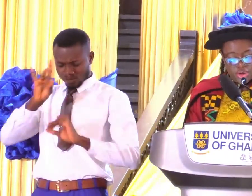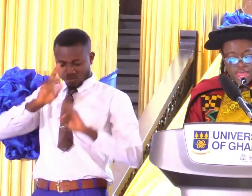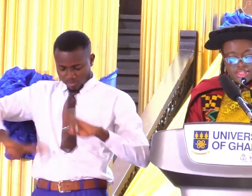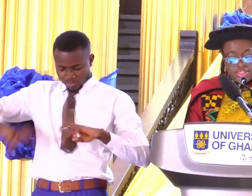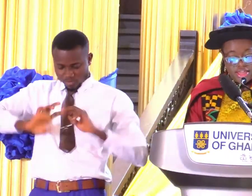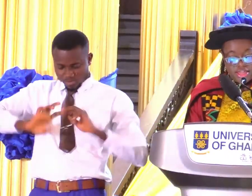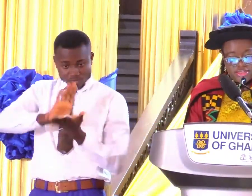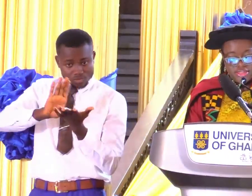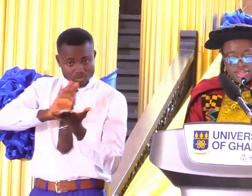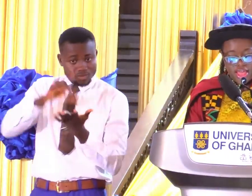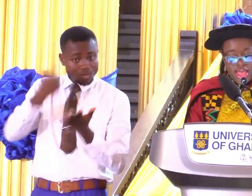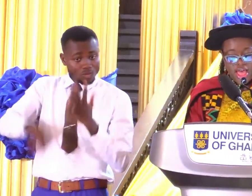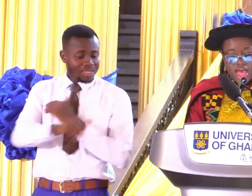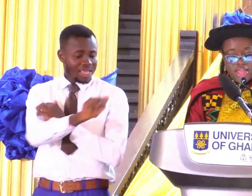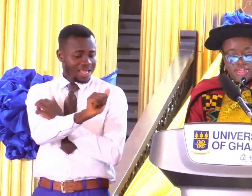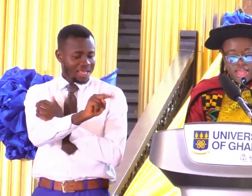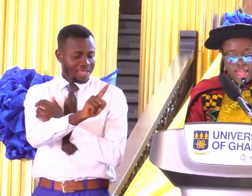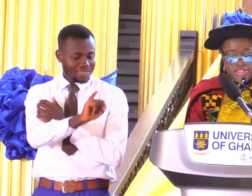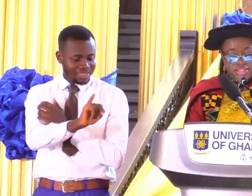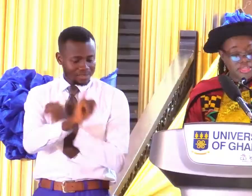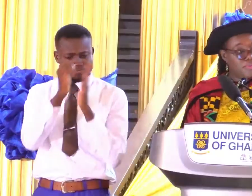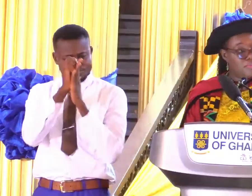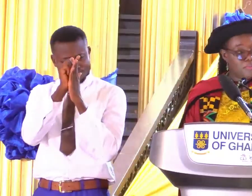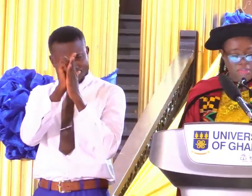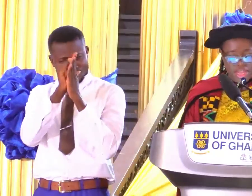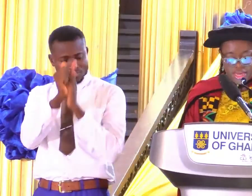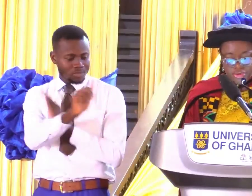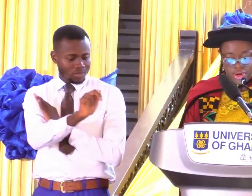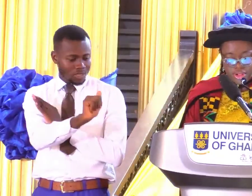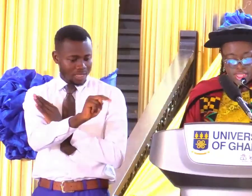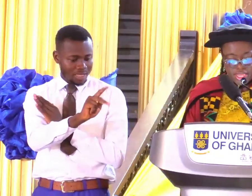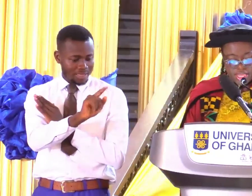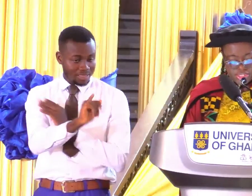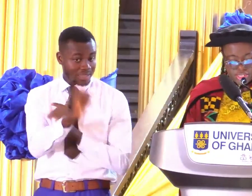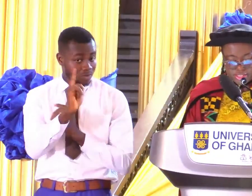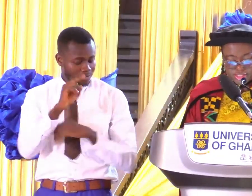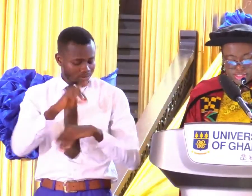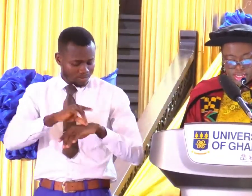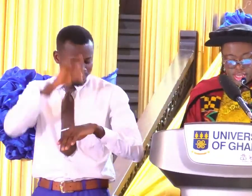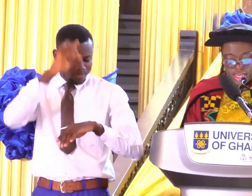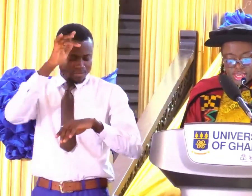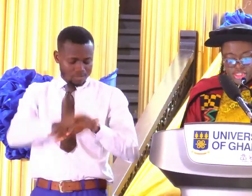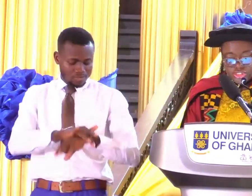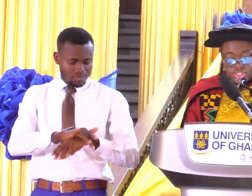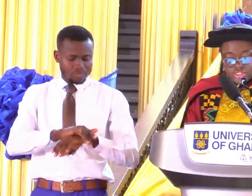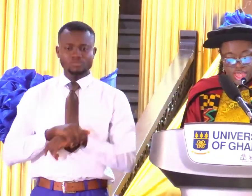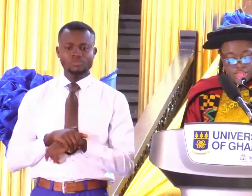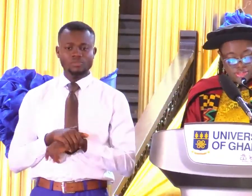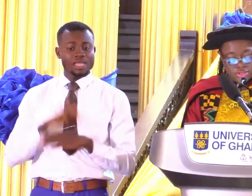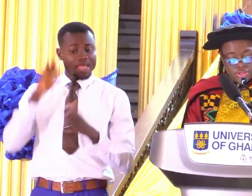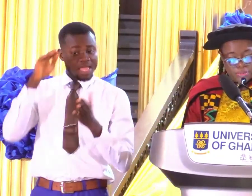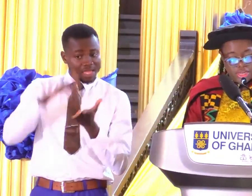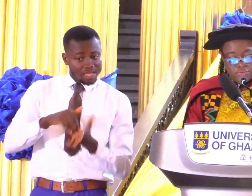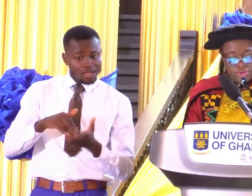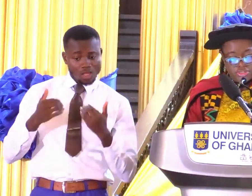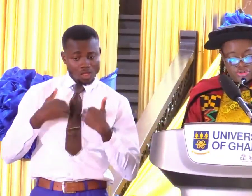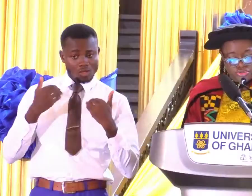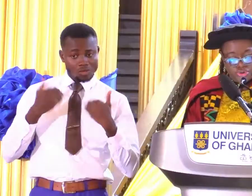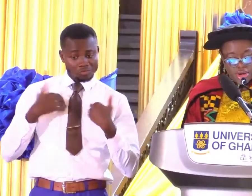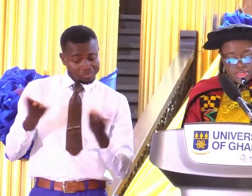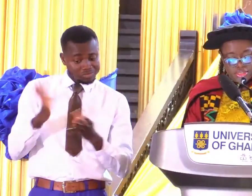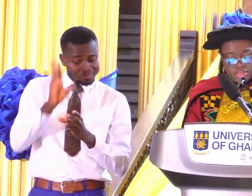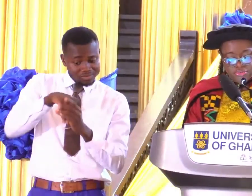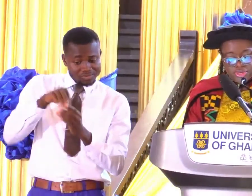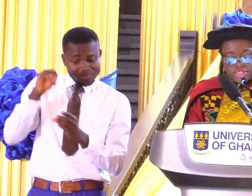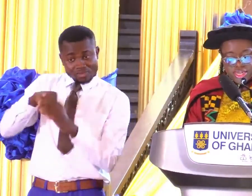on anti-cancer and anti-malarial agents. She has also been involved in